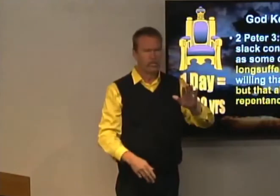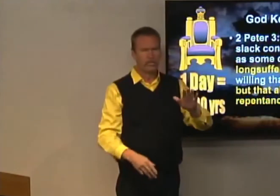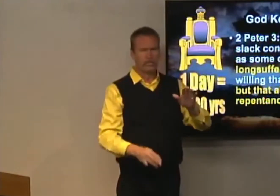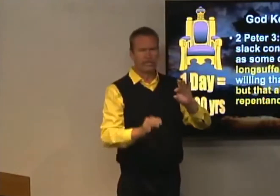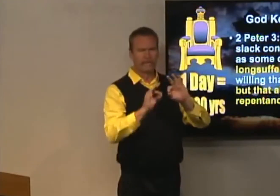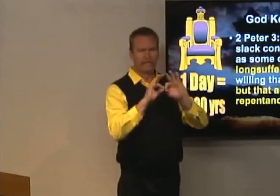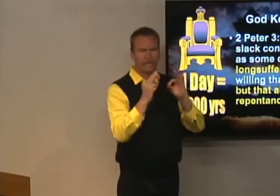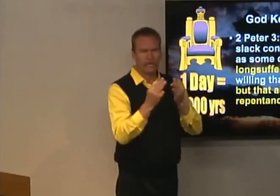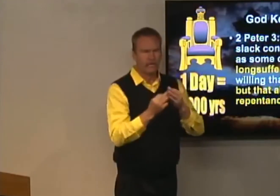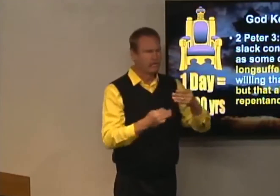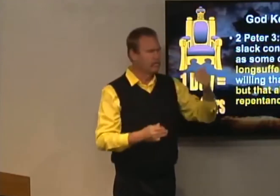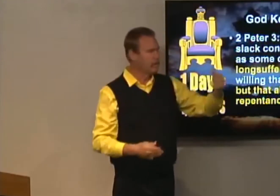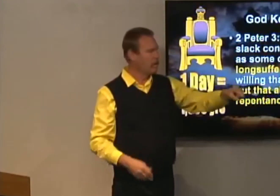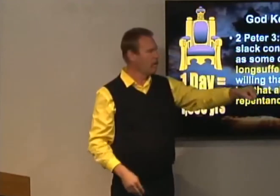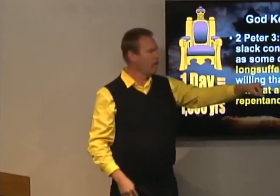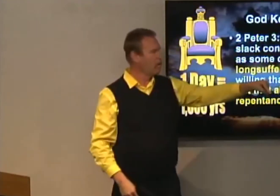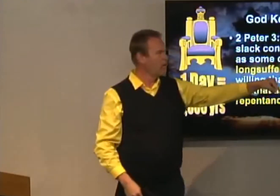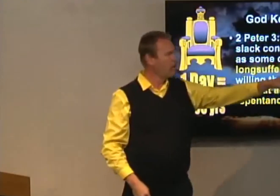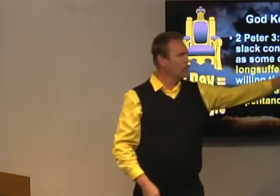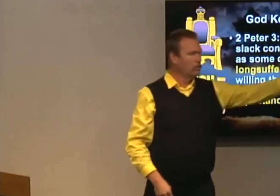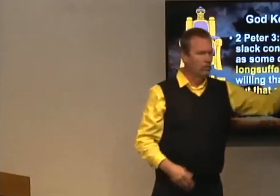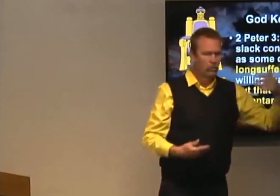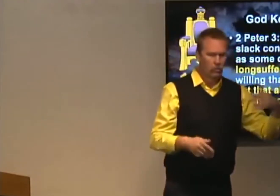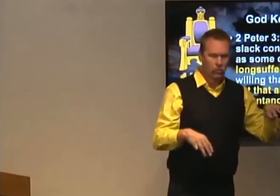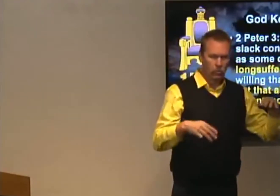your grandchildren, your family members.